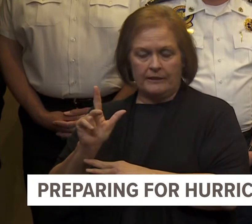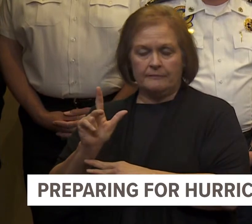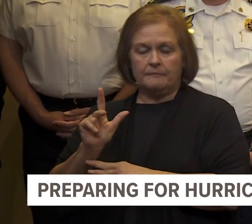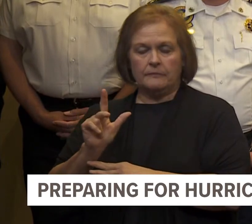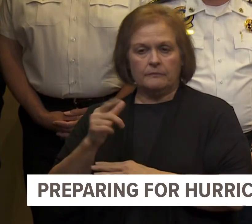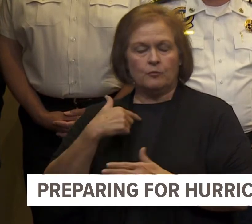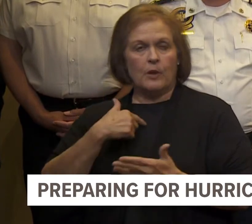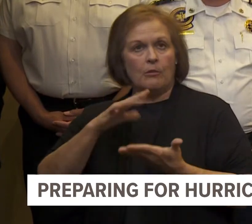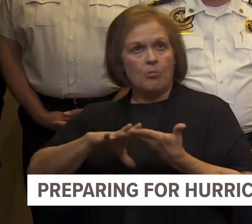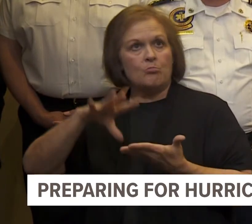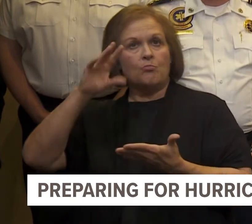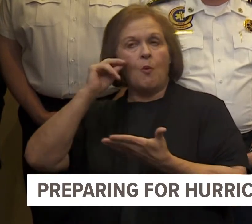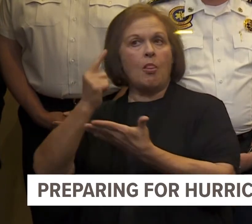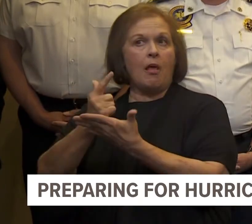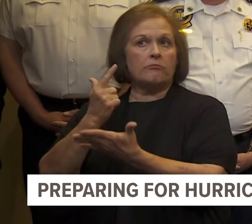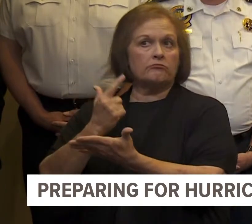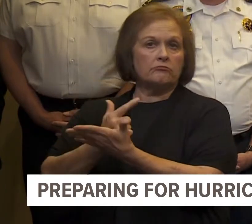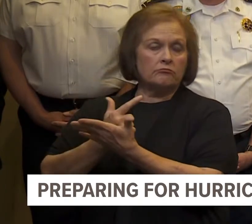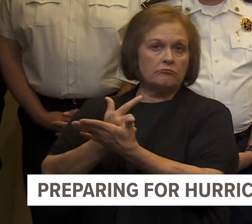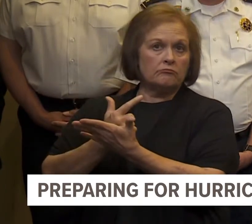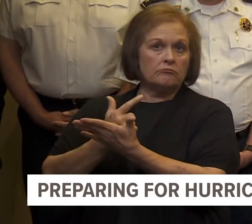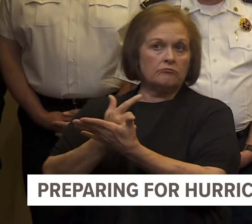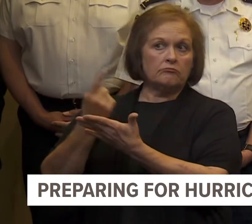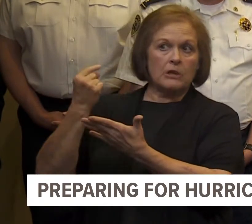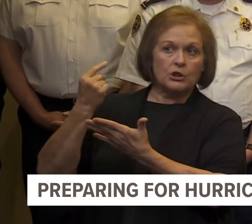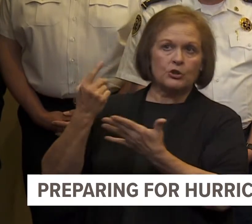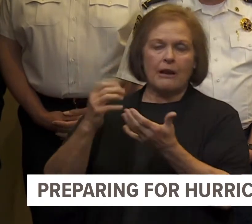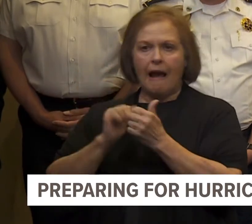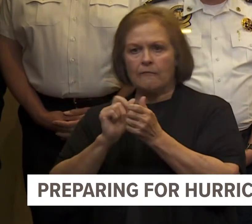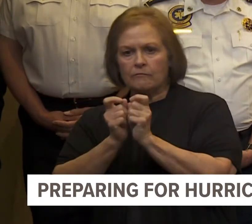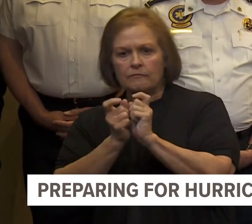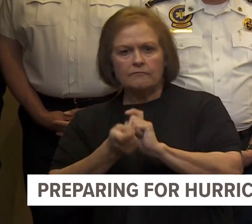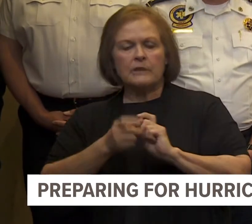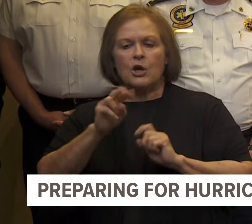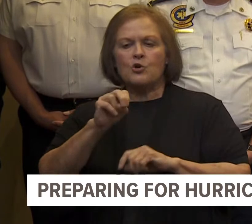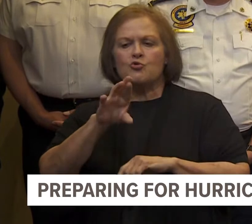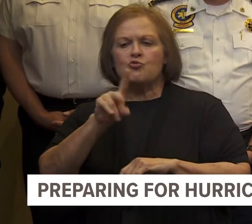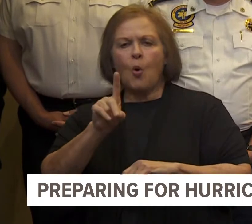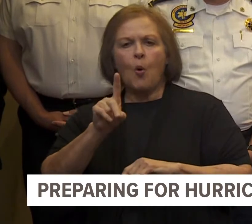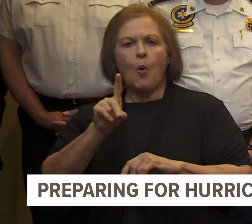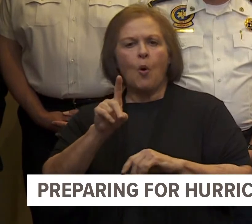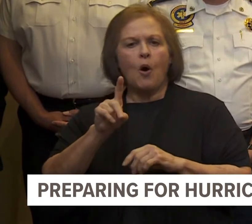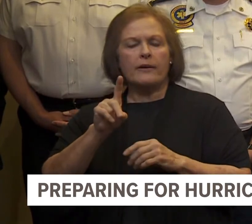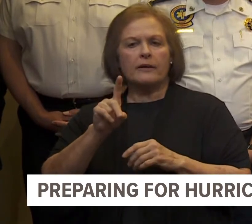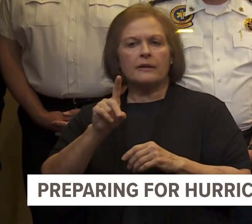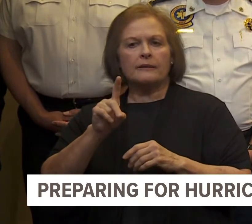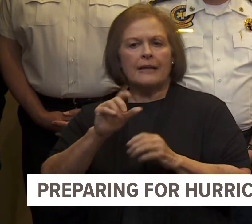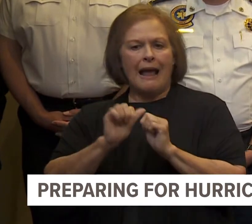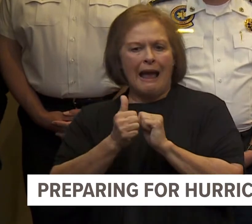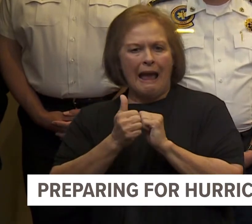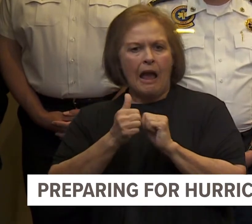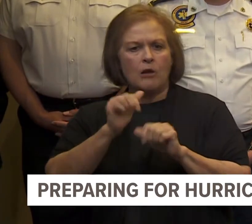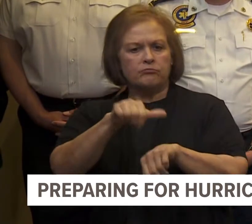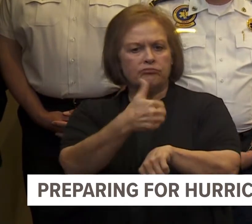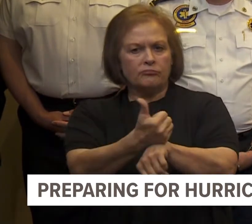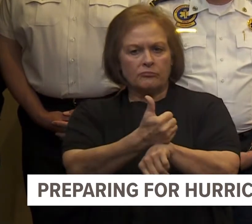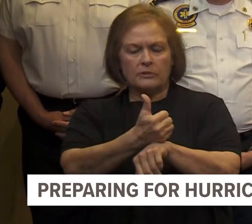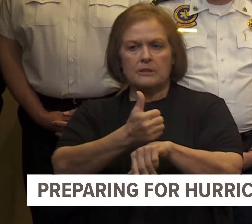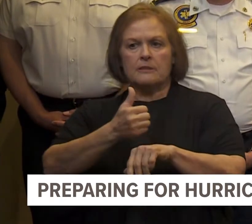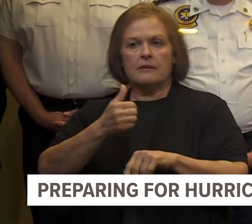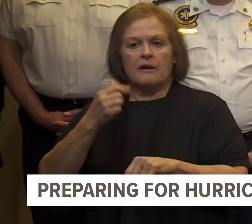Just lessons learned, whether it's implementing NORD-C, officially a part of our hurricane preparedness or